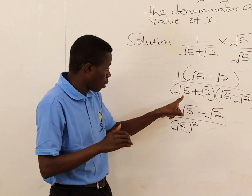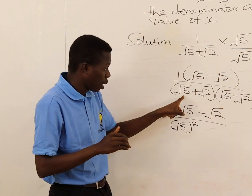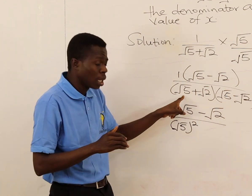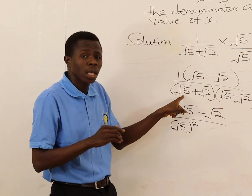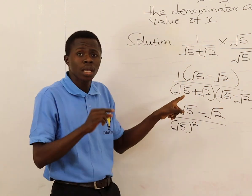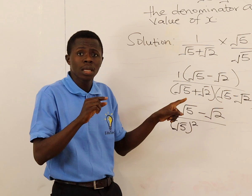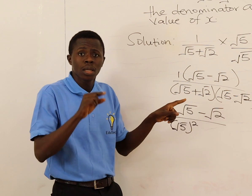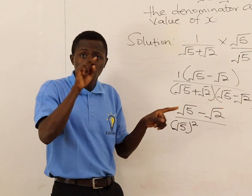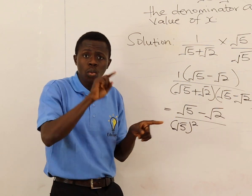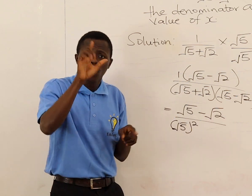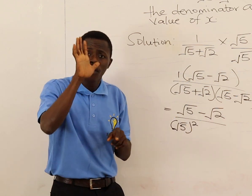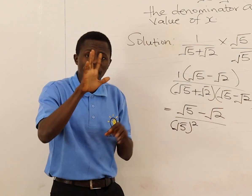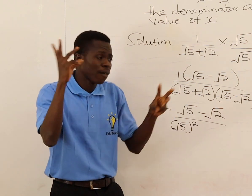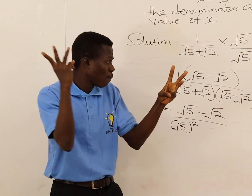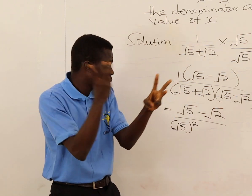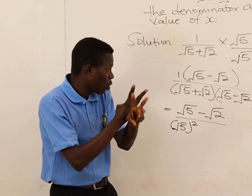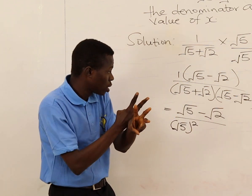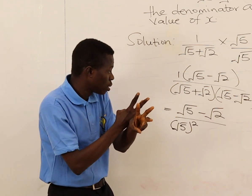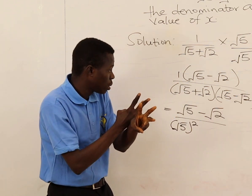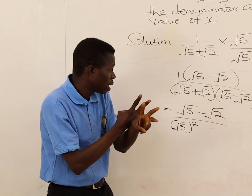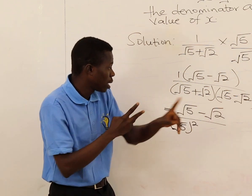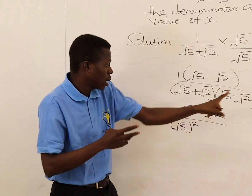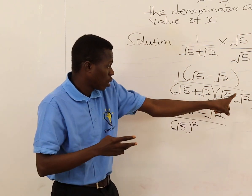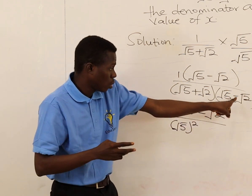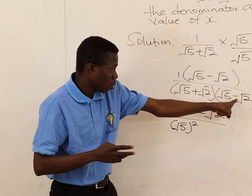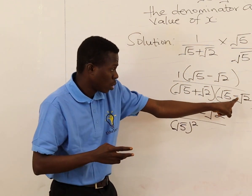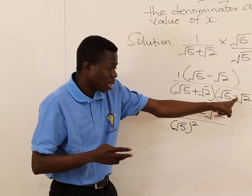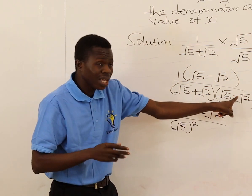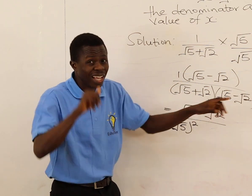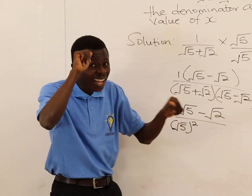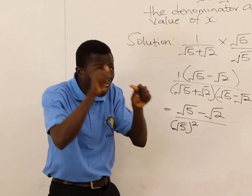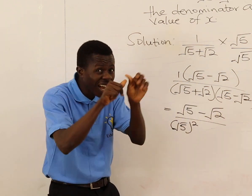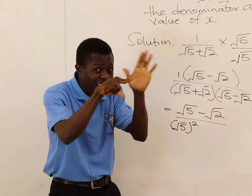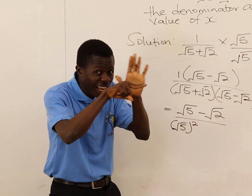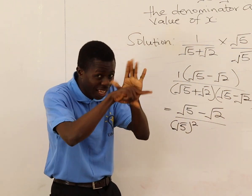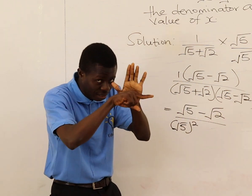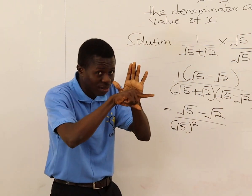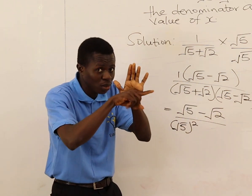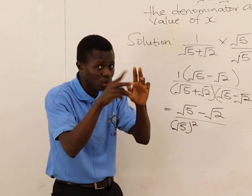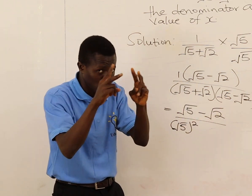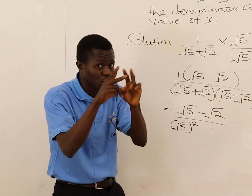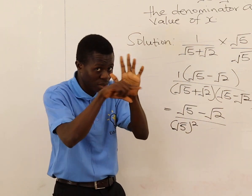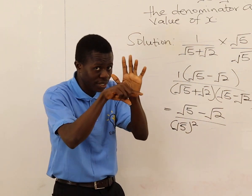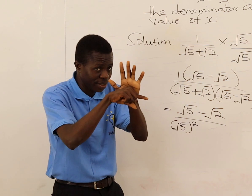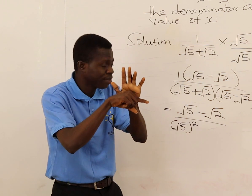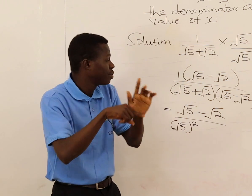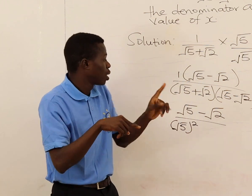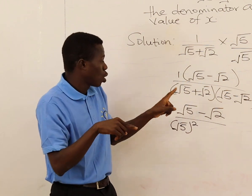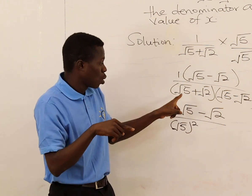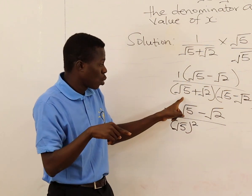And then remember that the number outside the square root sign, they will multiply themselves. So we have 1 for the first one